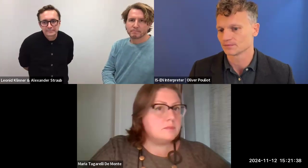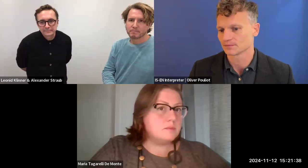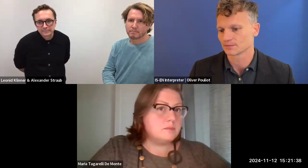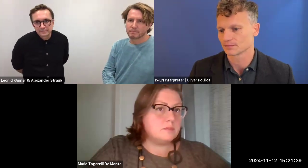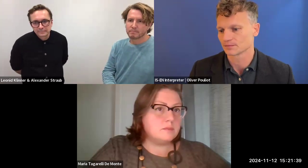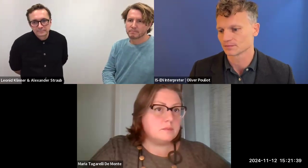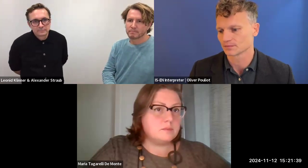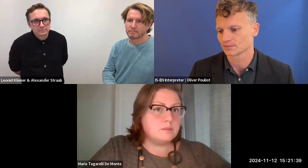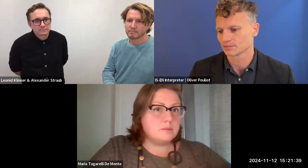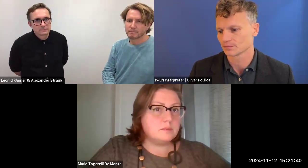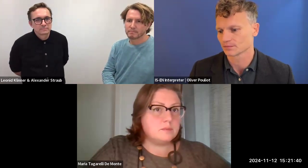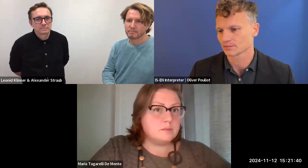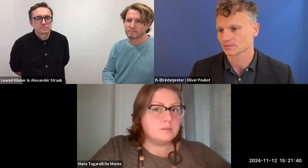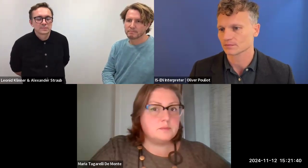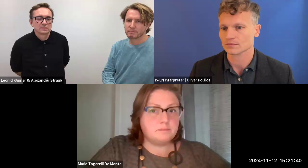interviews.